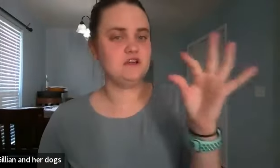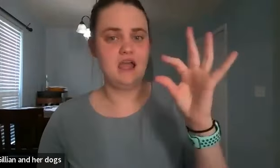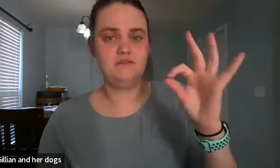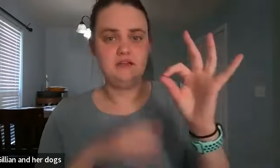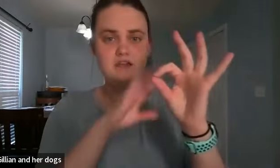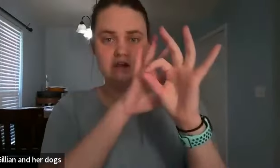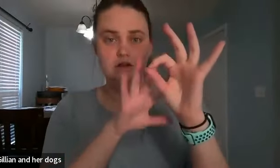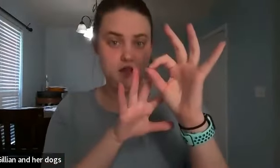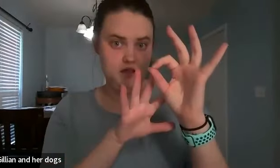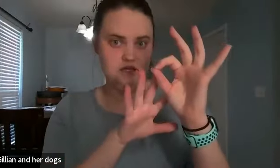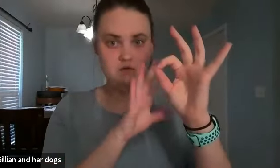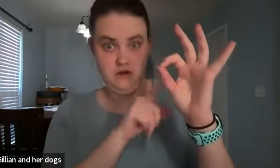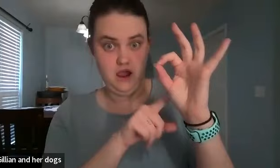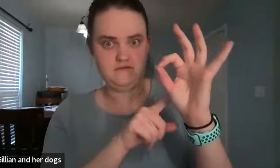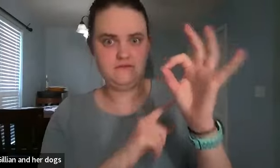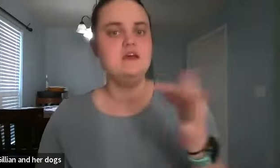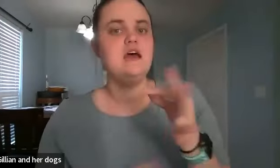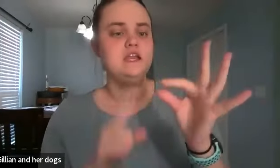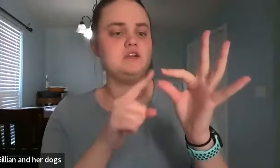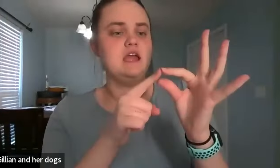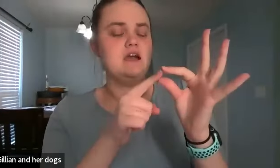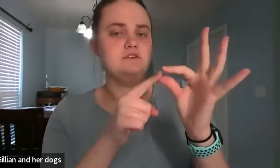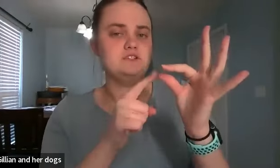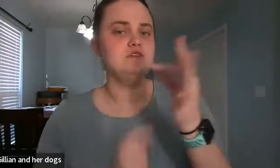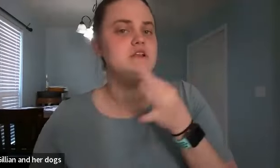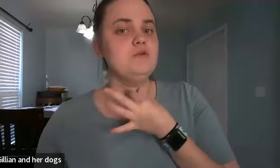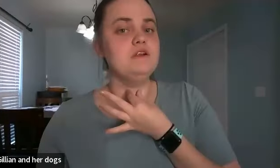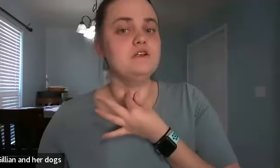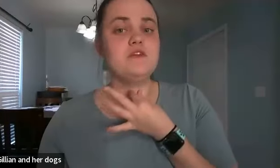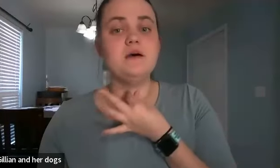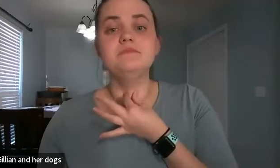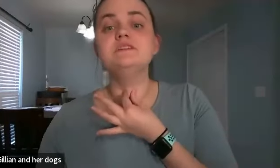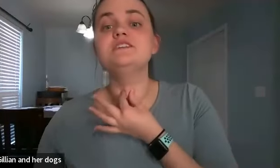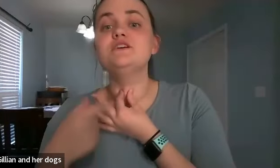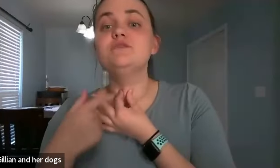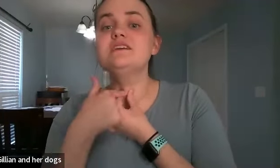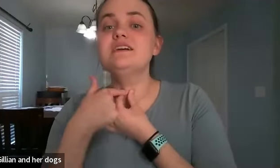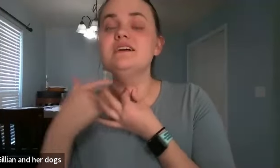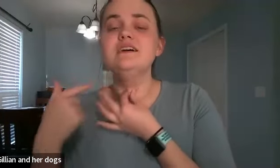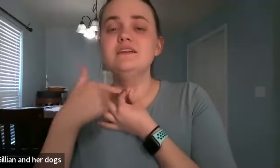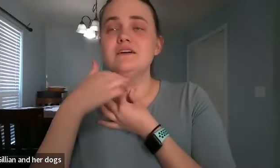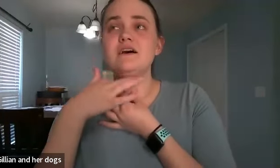going to have like our 9 or our F, and you're going to have your 2, like your pointer and your thumb touch almost like